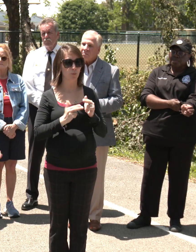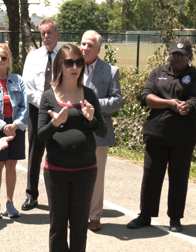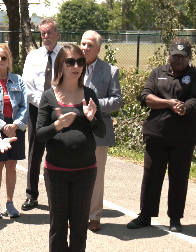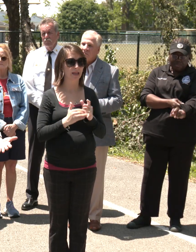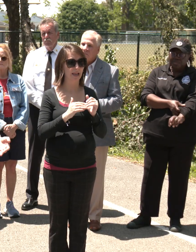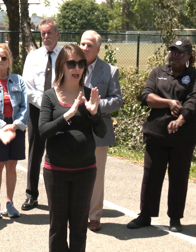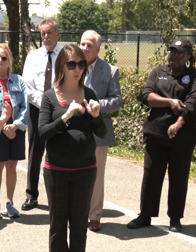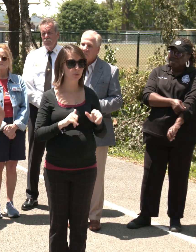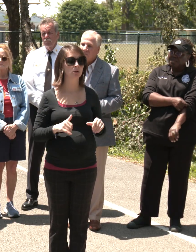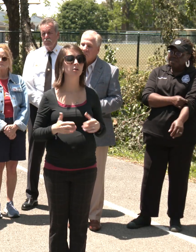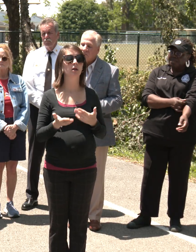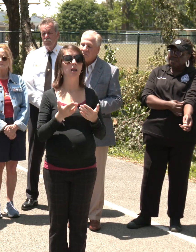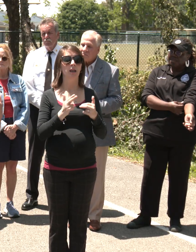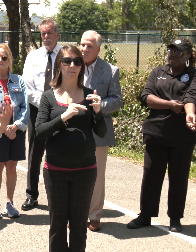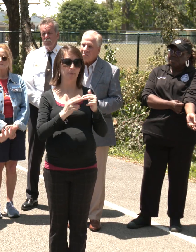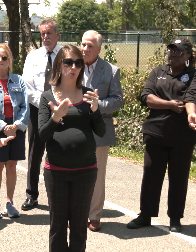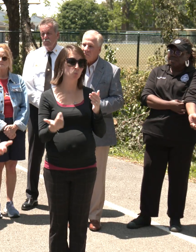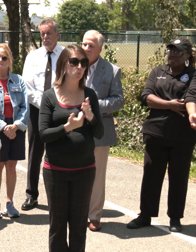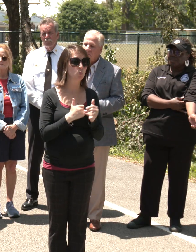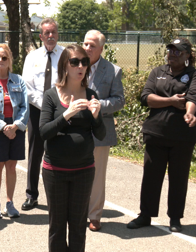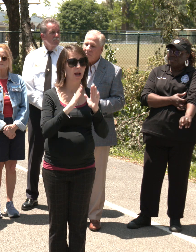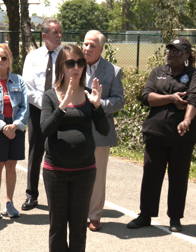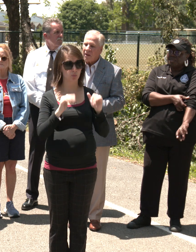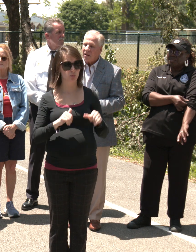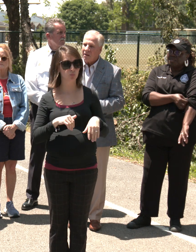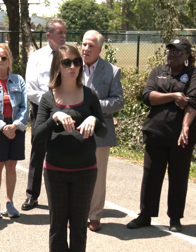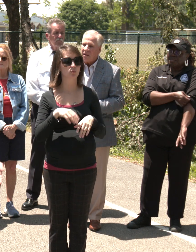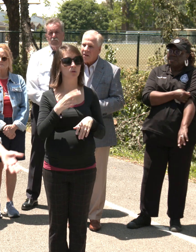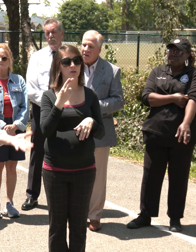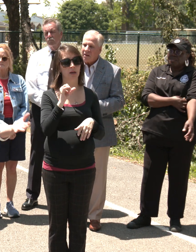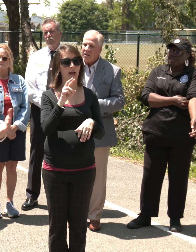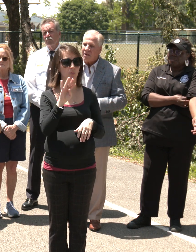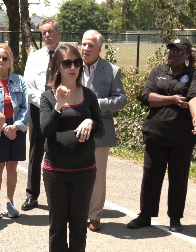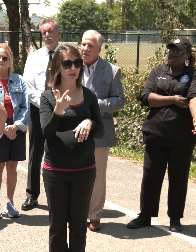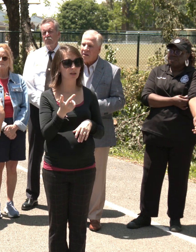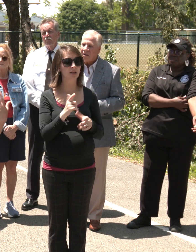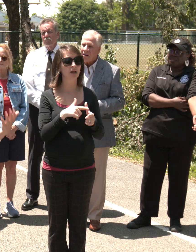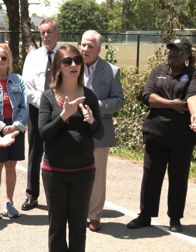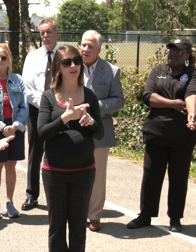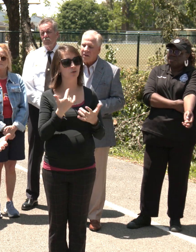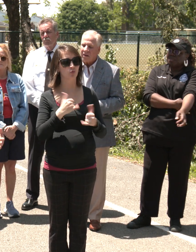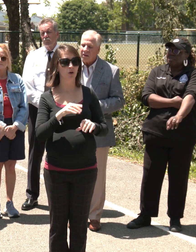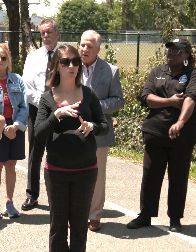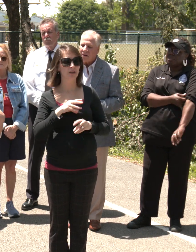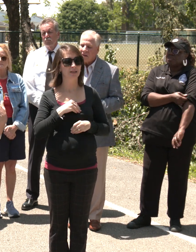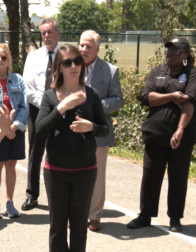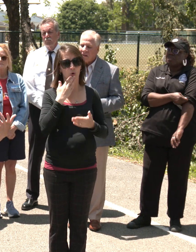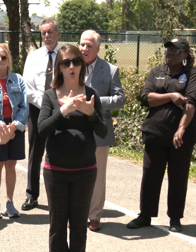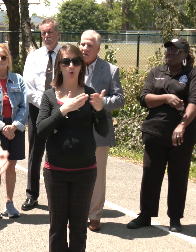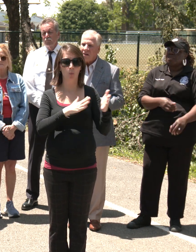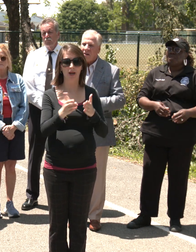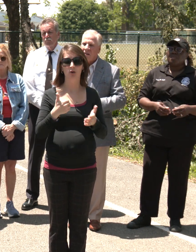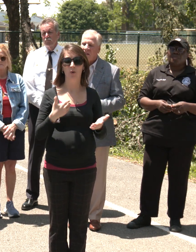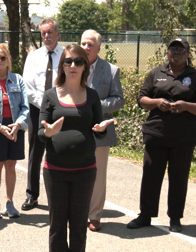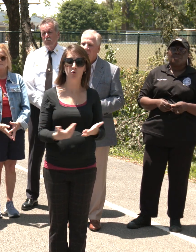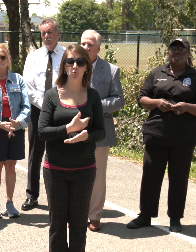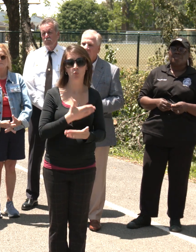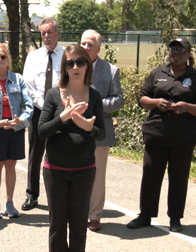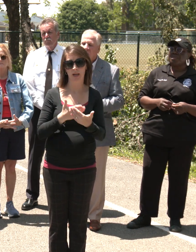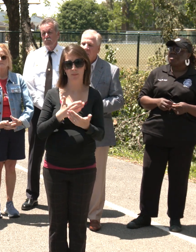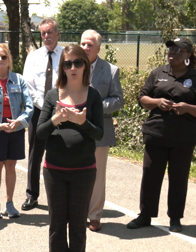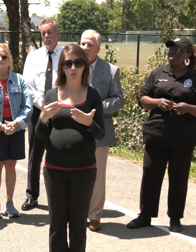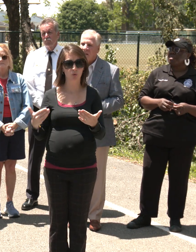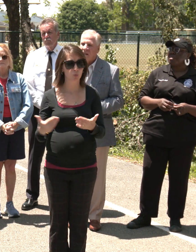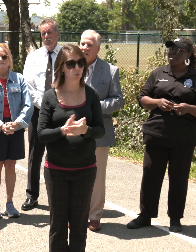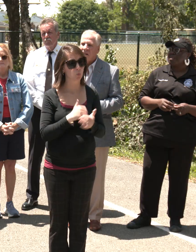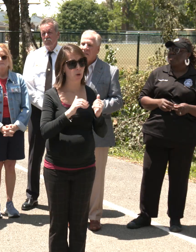to build new housing and to really embrace this as a way to bring new neighbors and bring new housing and new